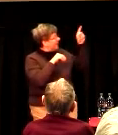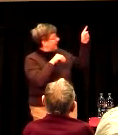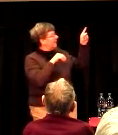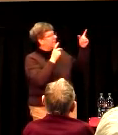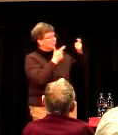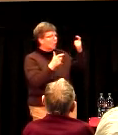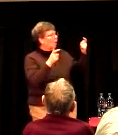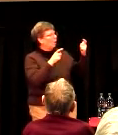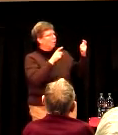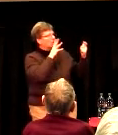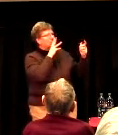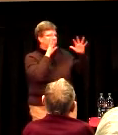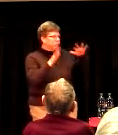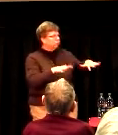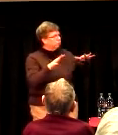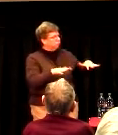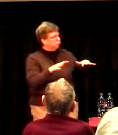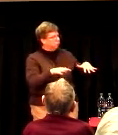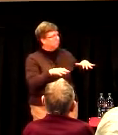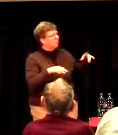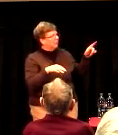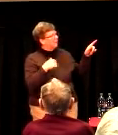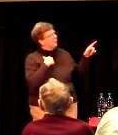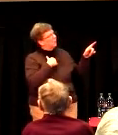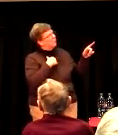we're starting to see that, oh, these